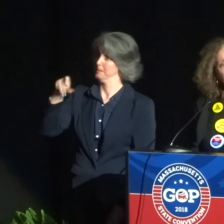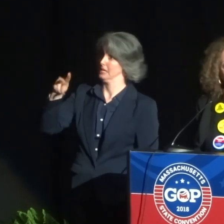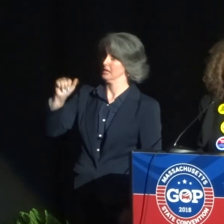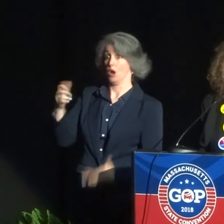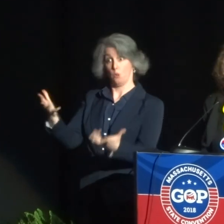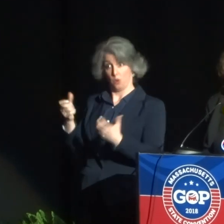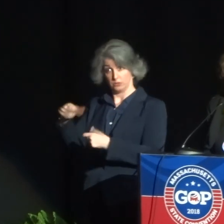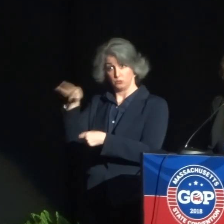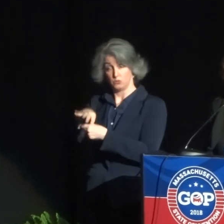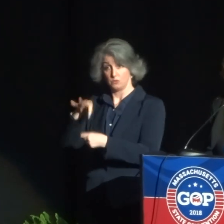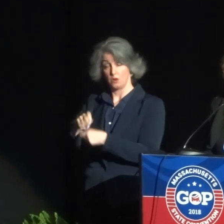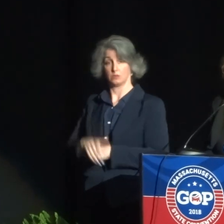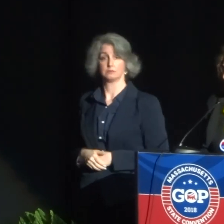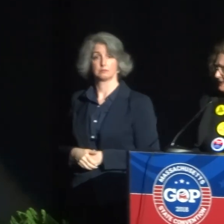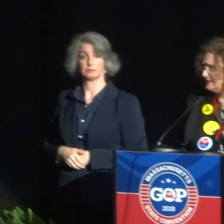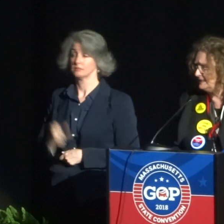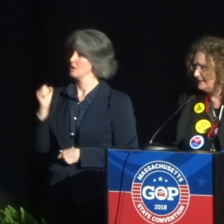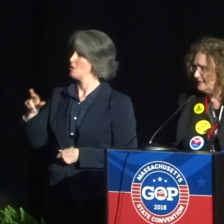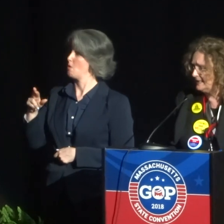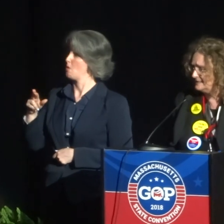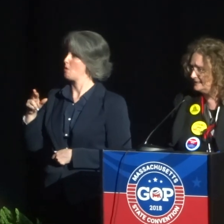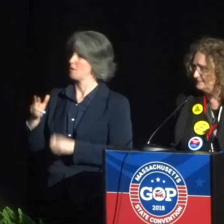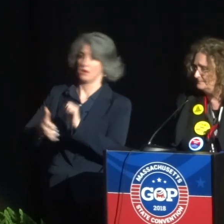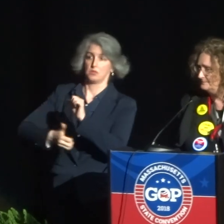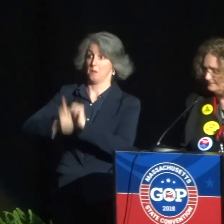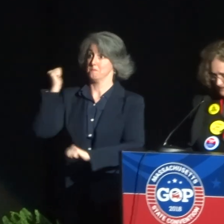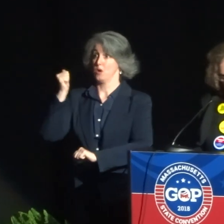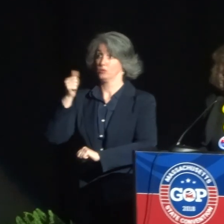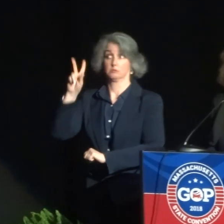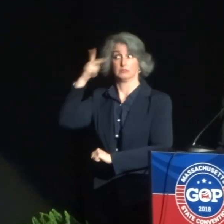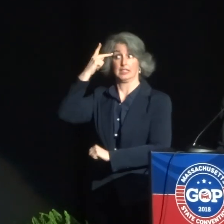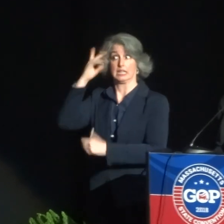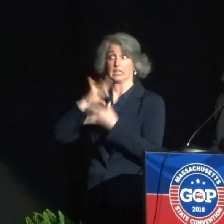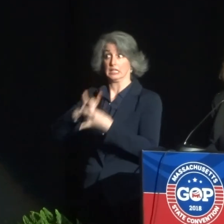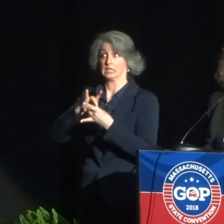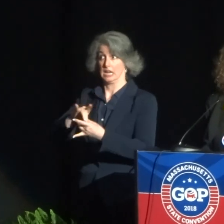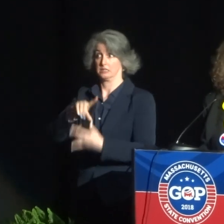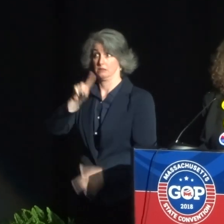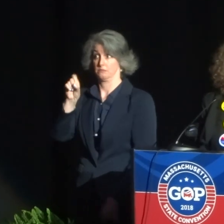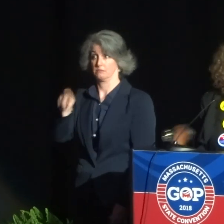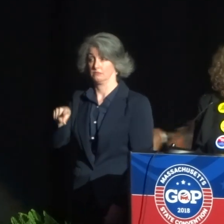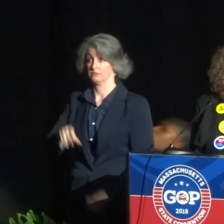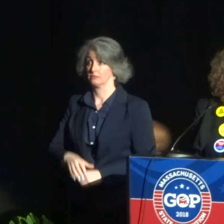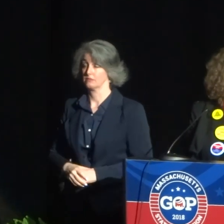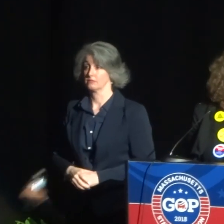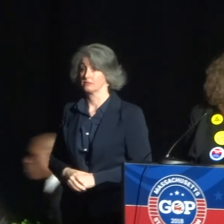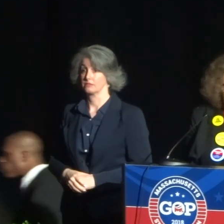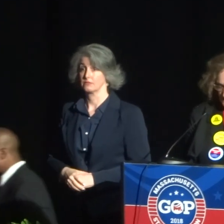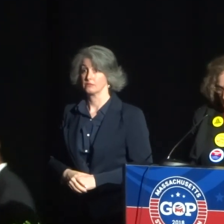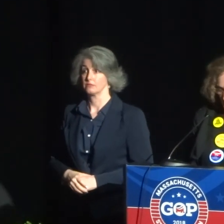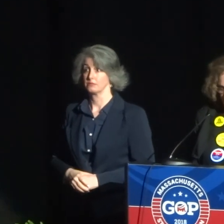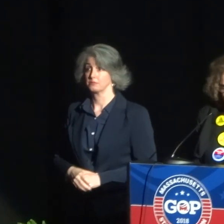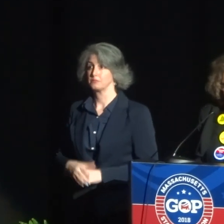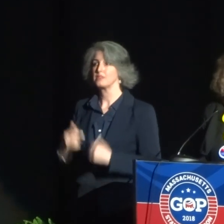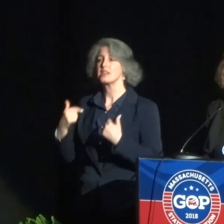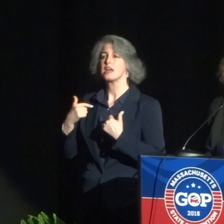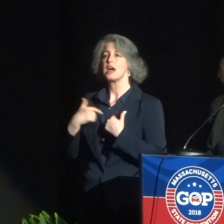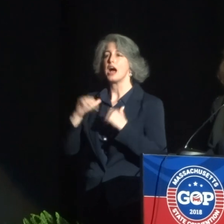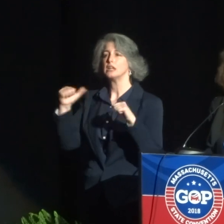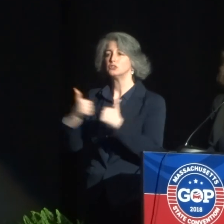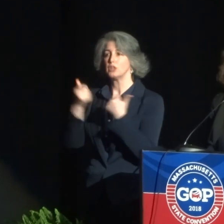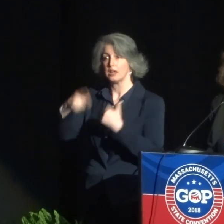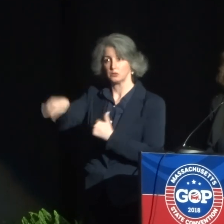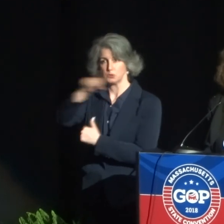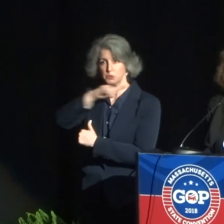you voting for those who are the most politically connected? I appeal to you to vote for principle